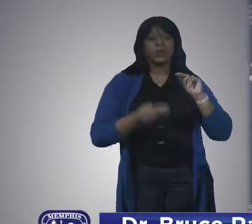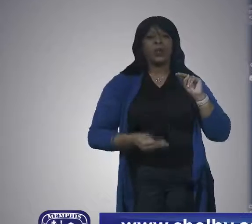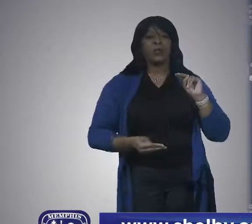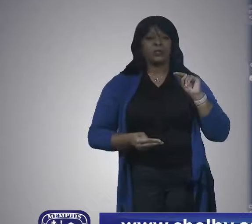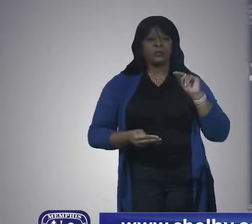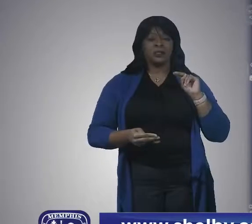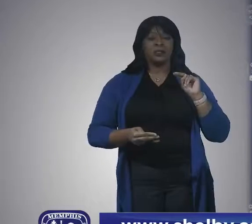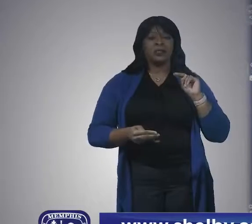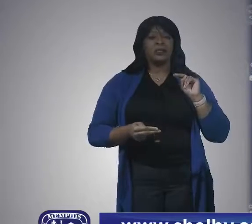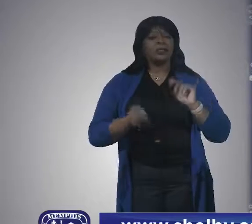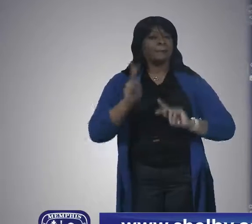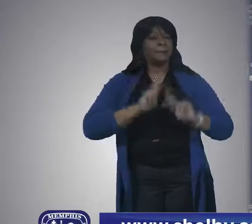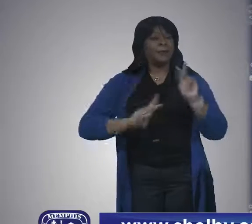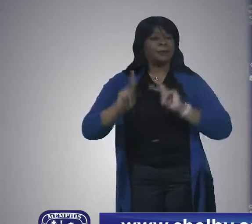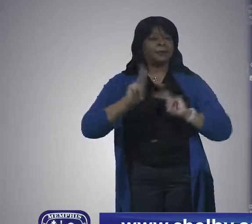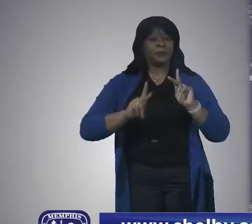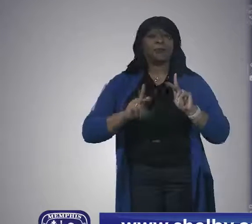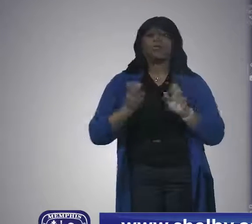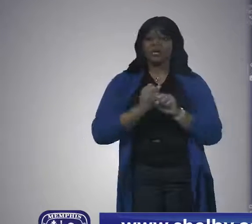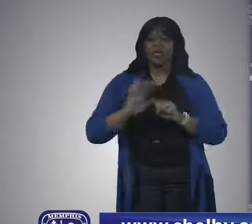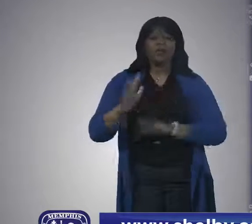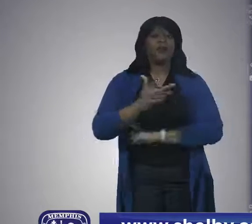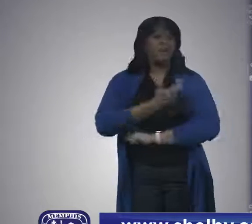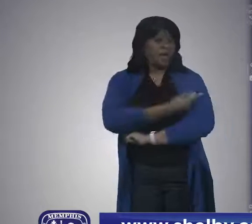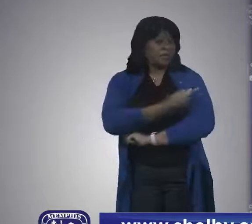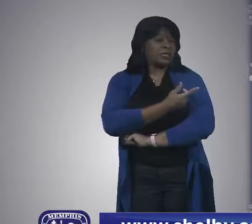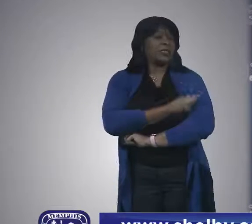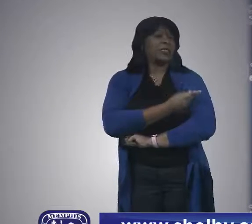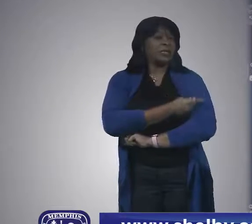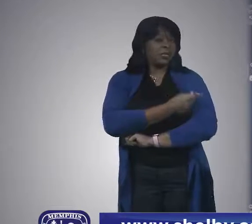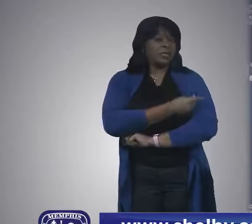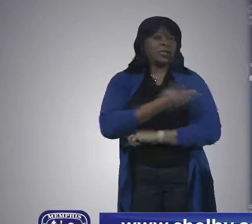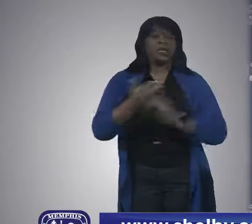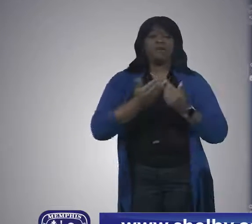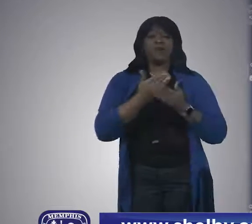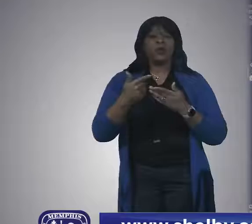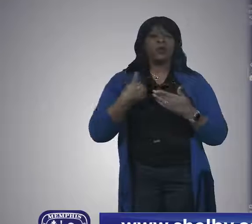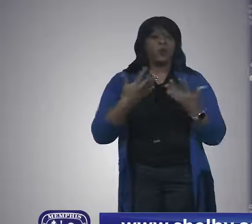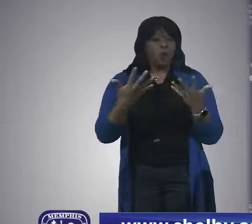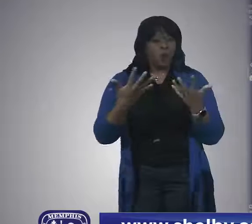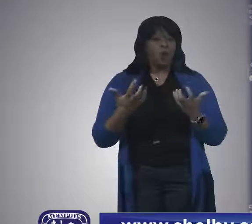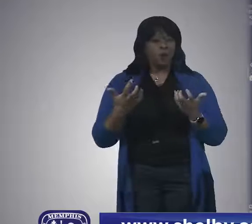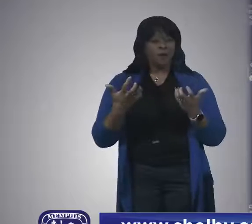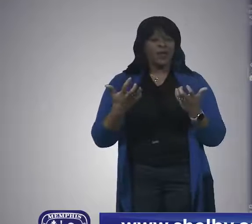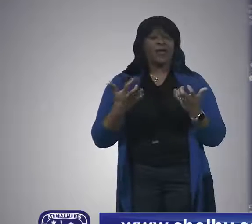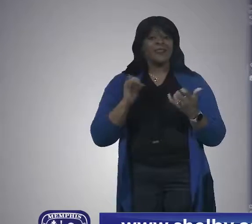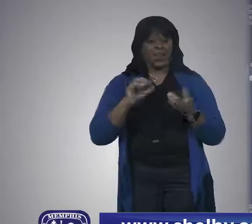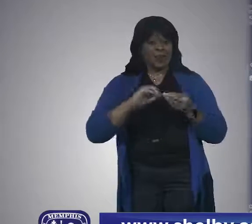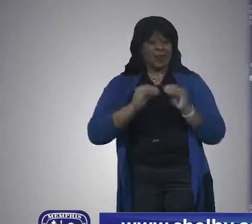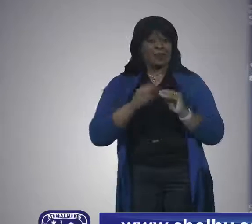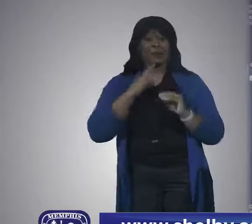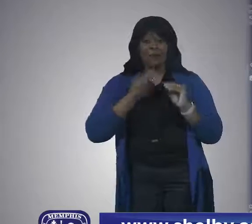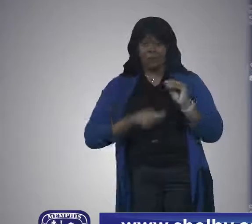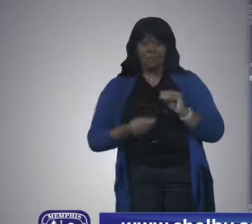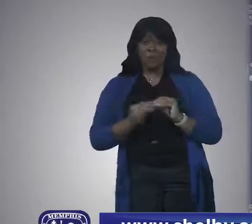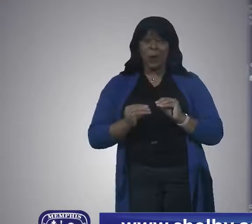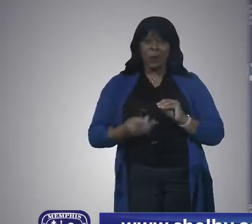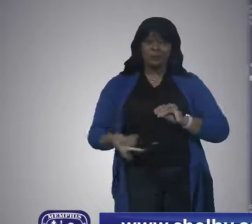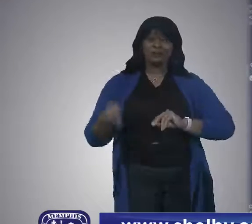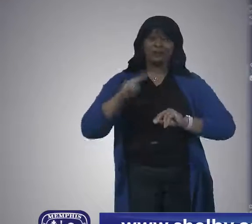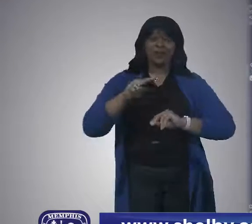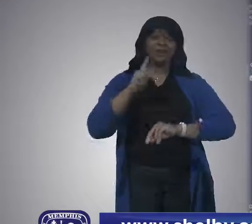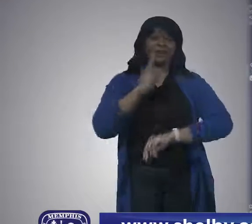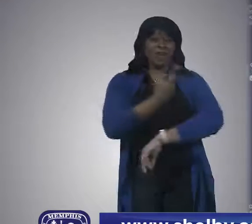People are getting vaccinated, though we would desire the numbers to be higher, the rate